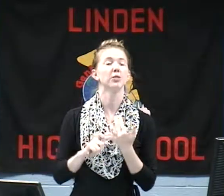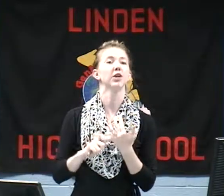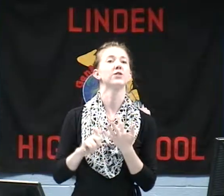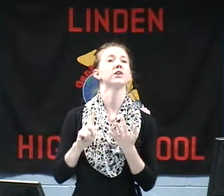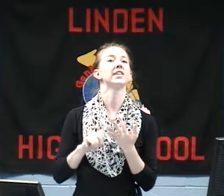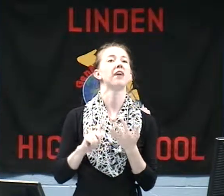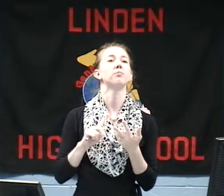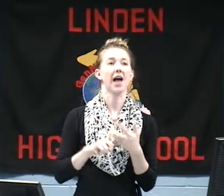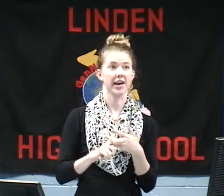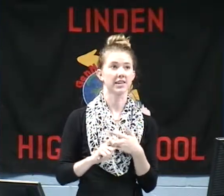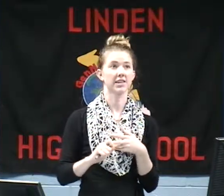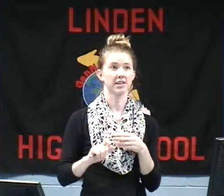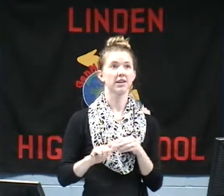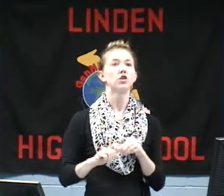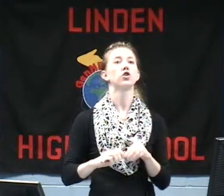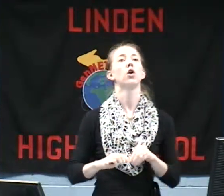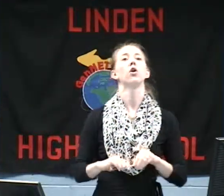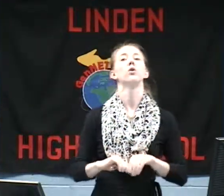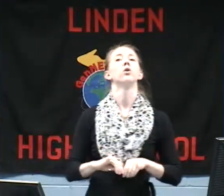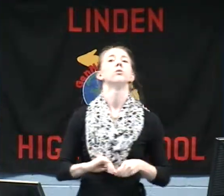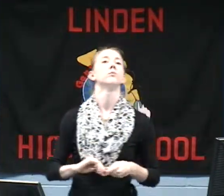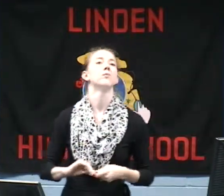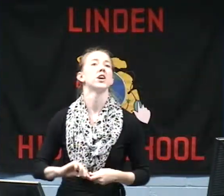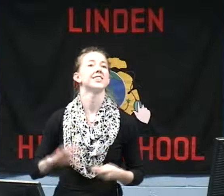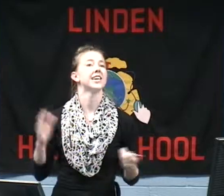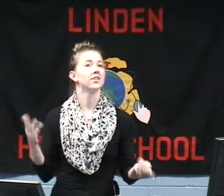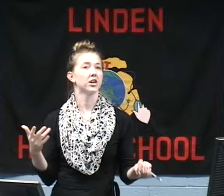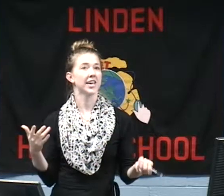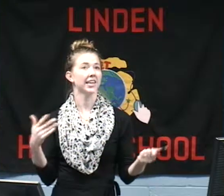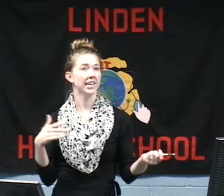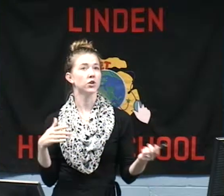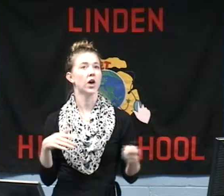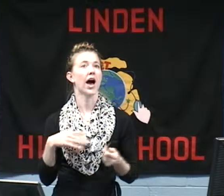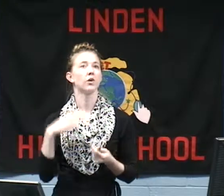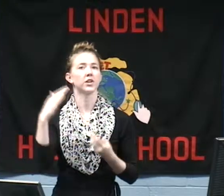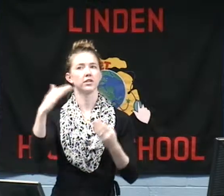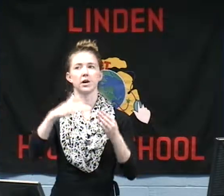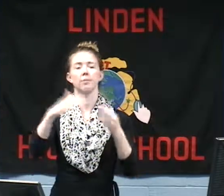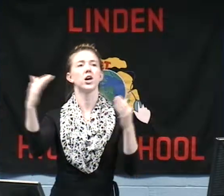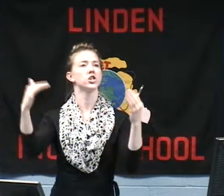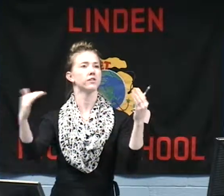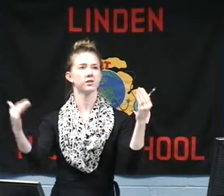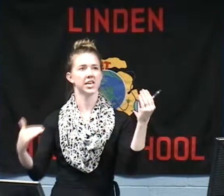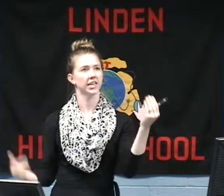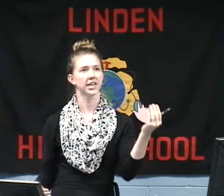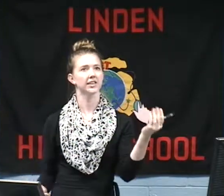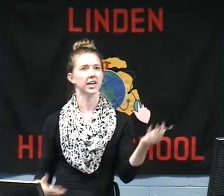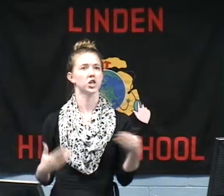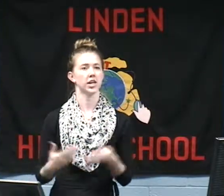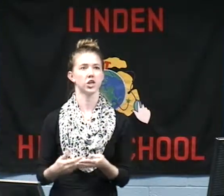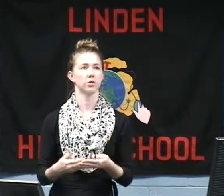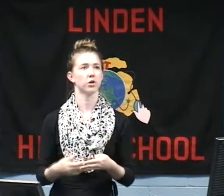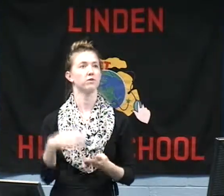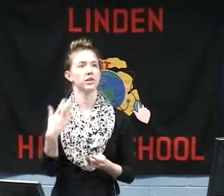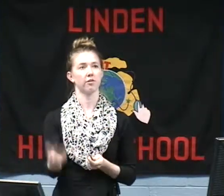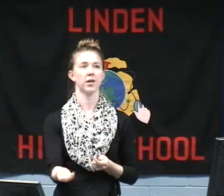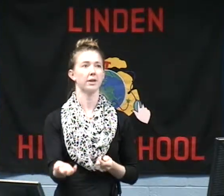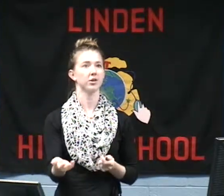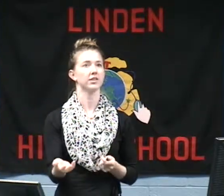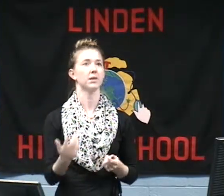Interpreters for deaf blind. So their techniques, how there's a bunch of different techniques that an interpreter for deaf blind person might